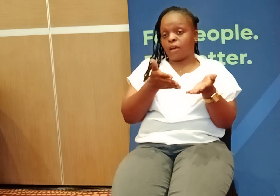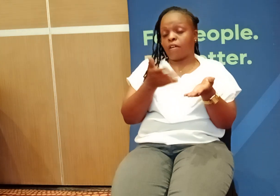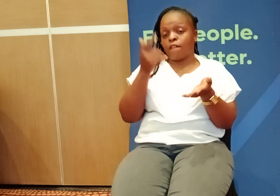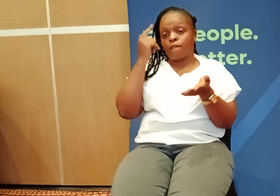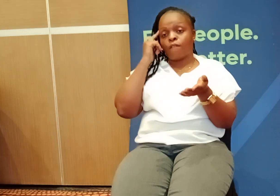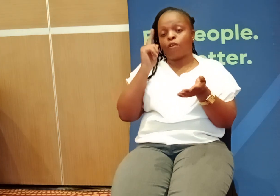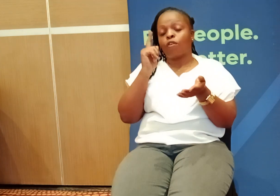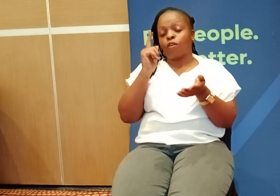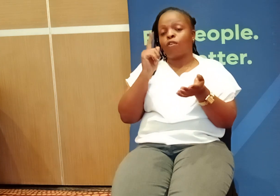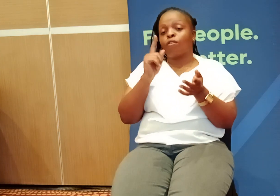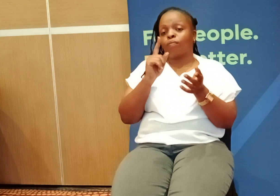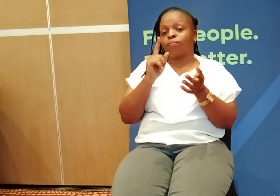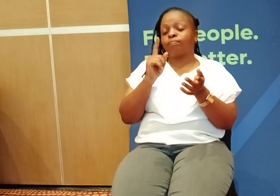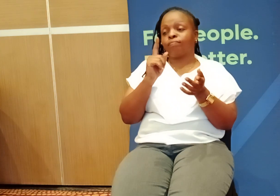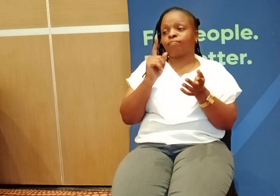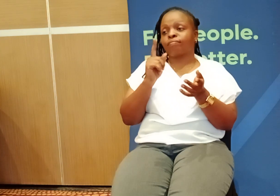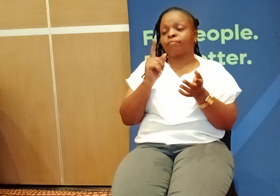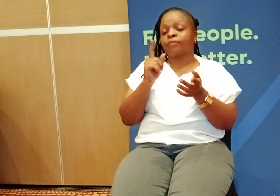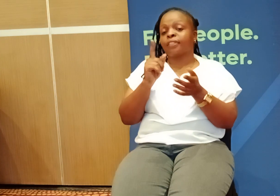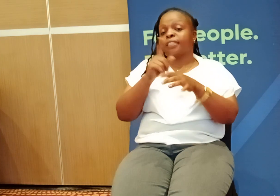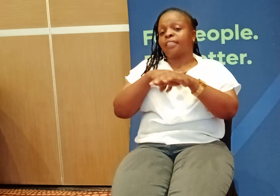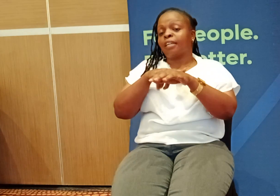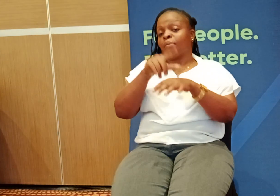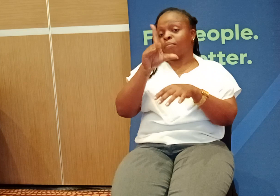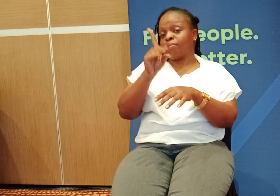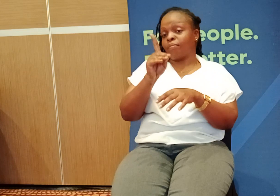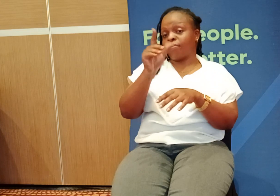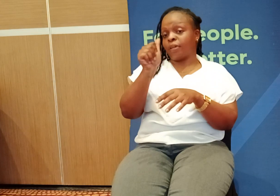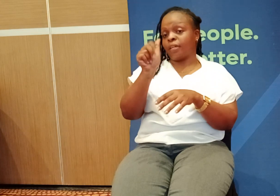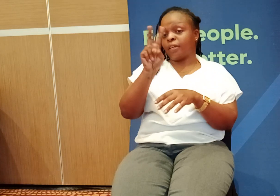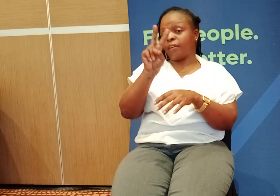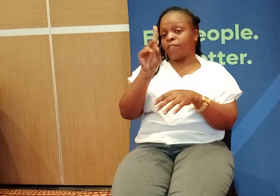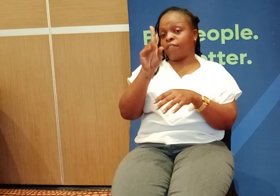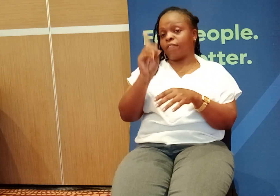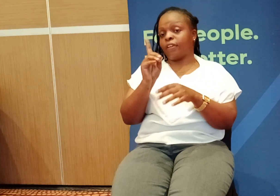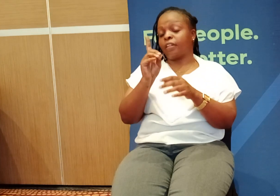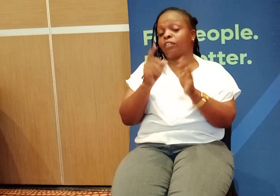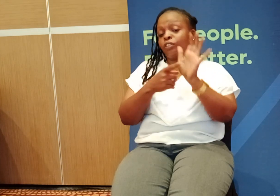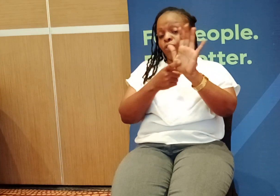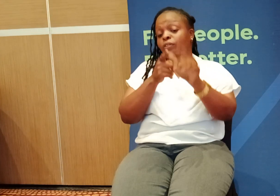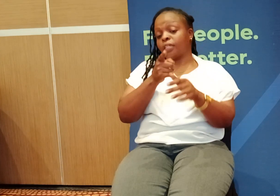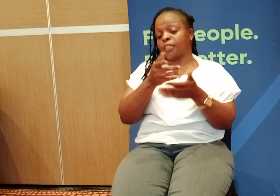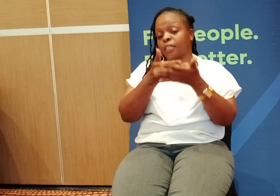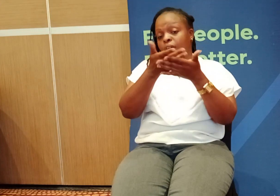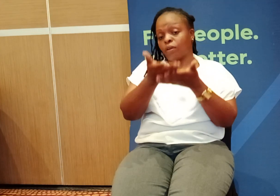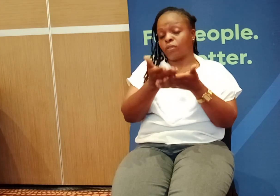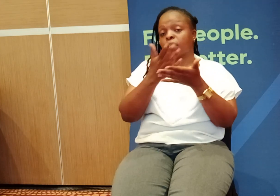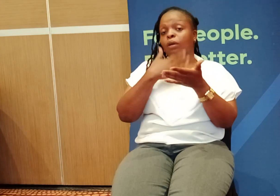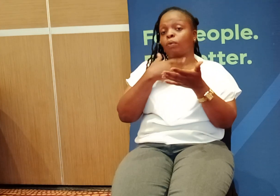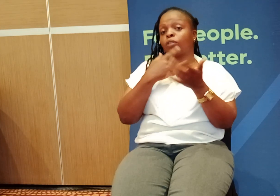for when David posts this out. I want to just take 2 more slides, if I'm not wrong, to talk about